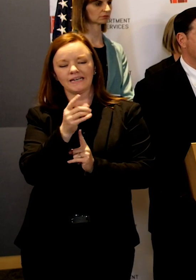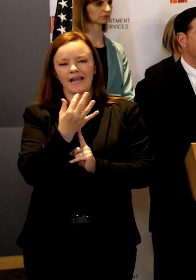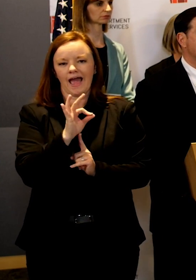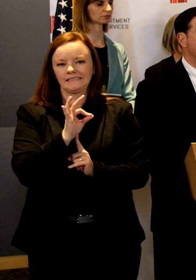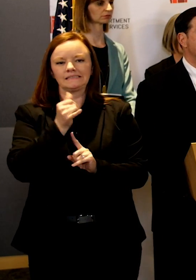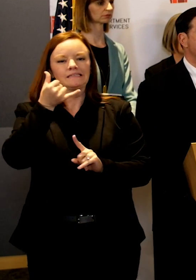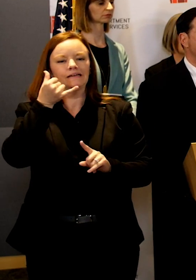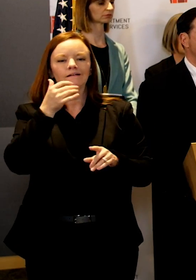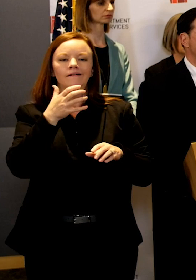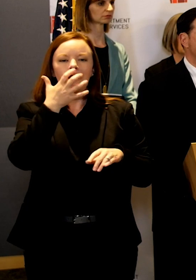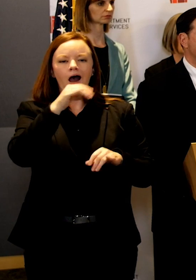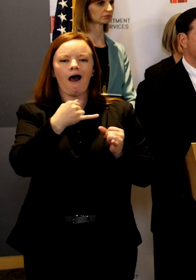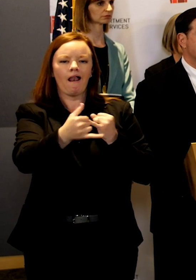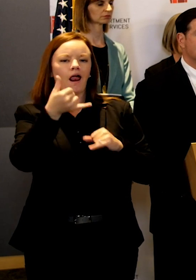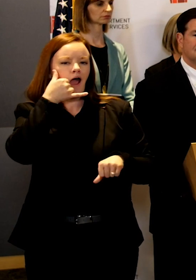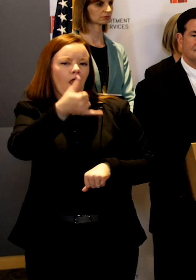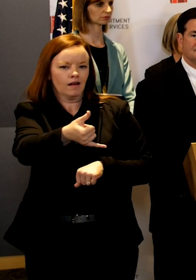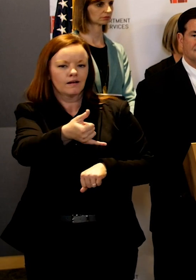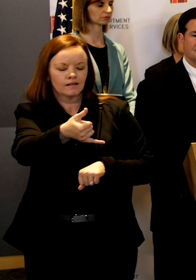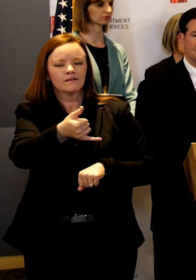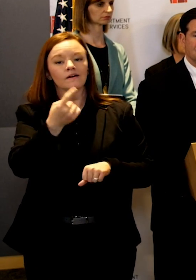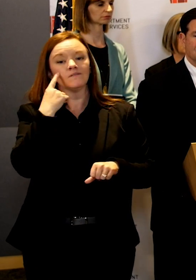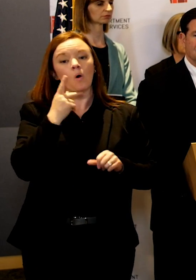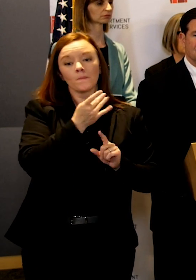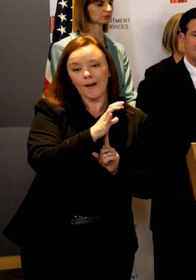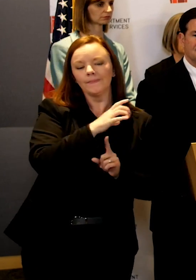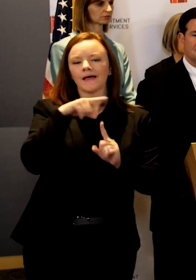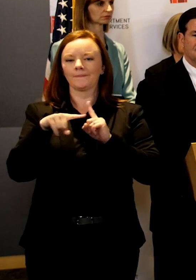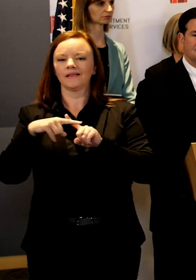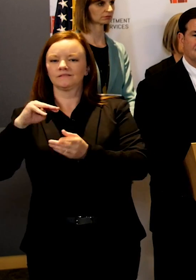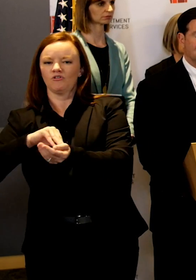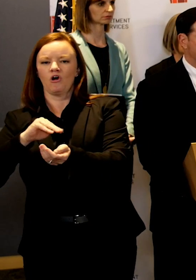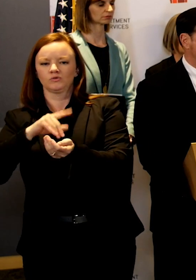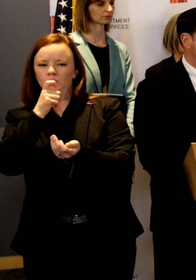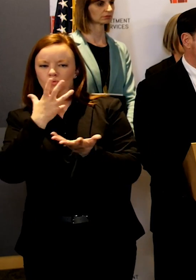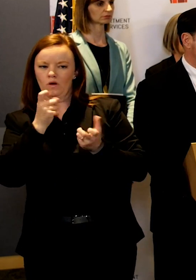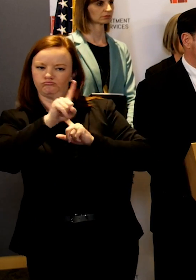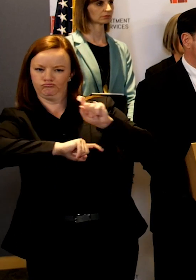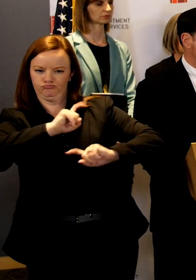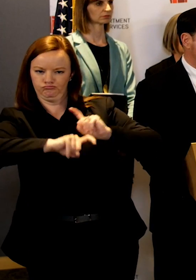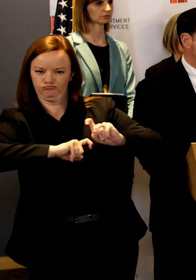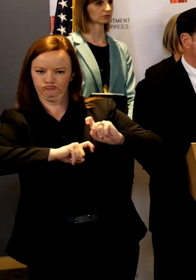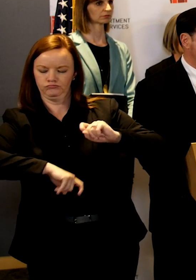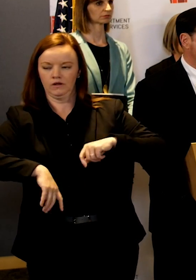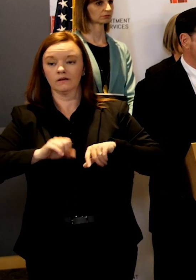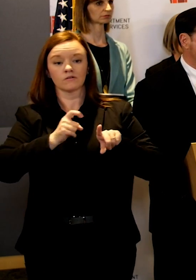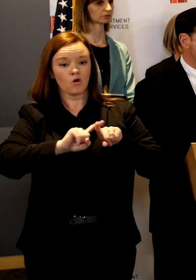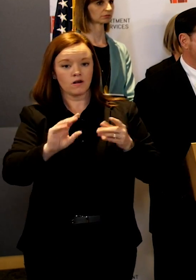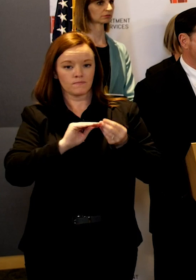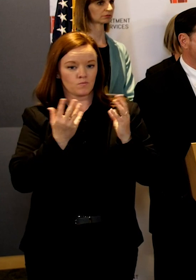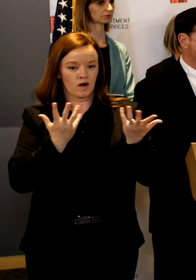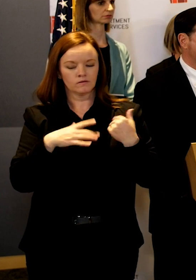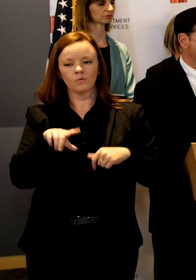for the public and for medical providers who have questions. This hotline can be contacted at